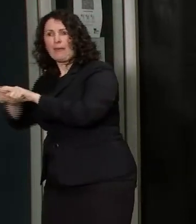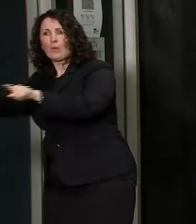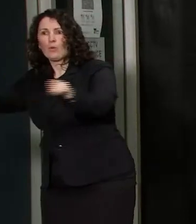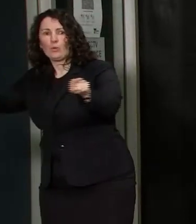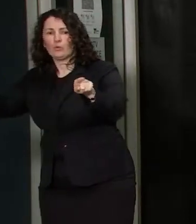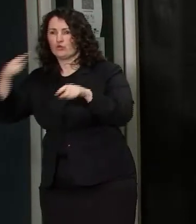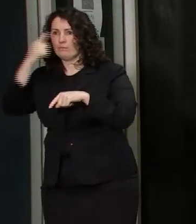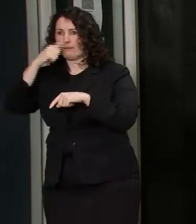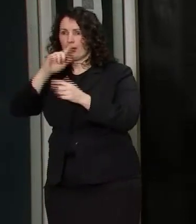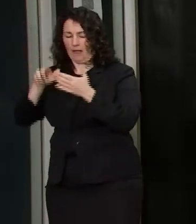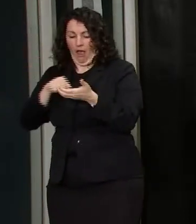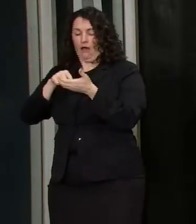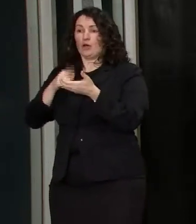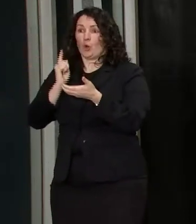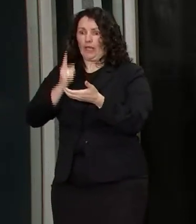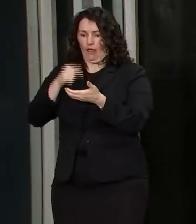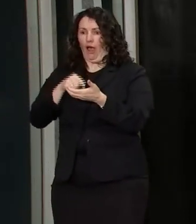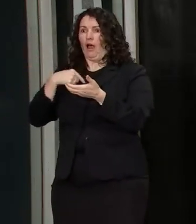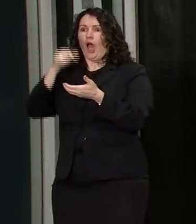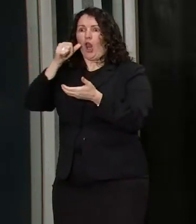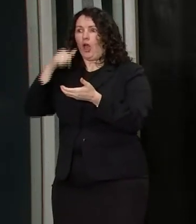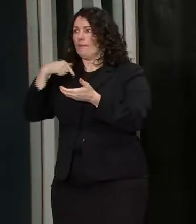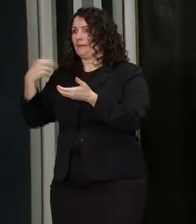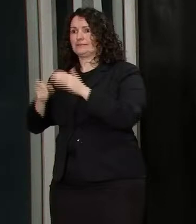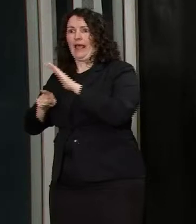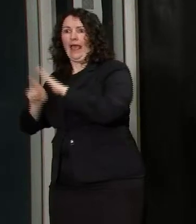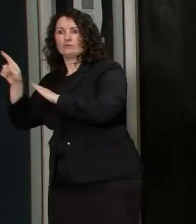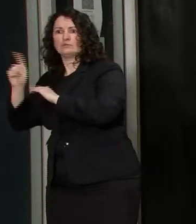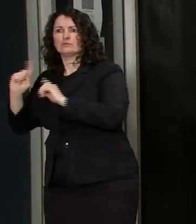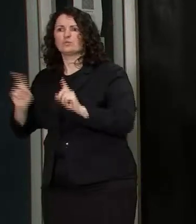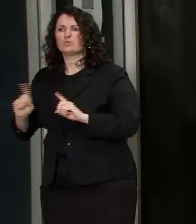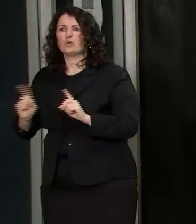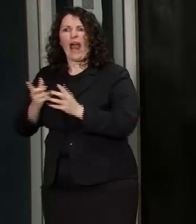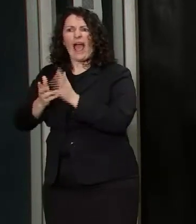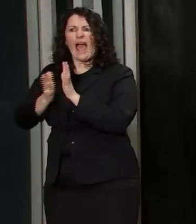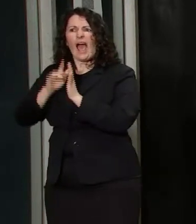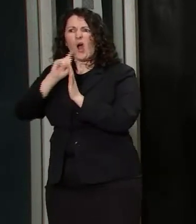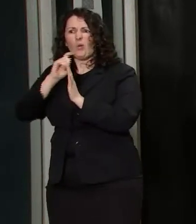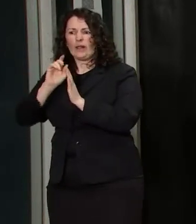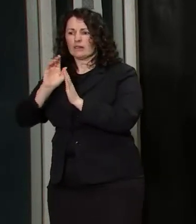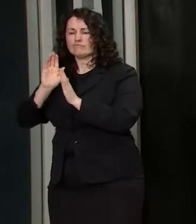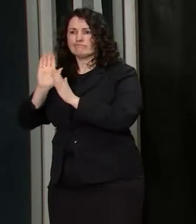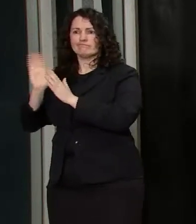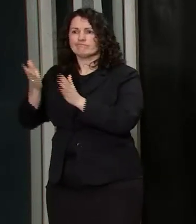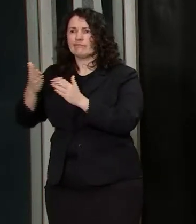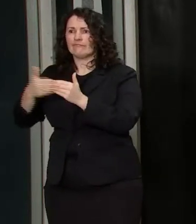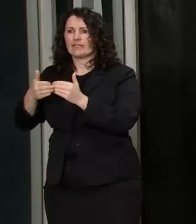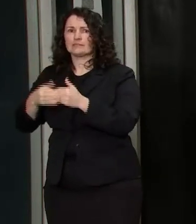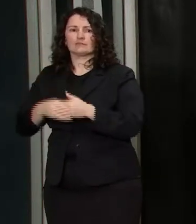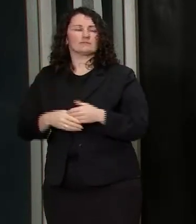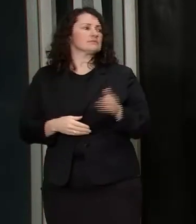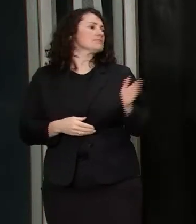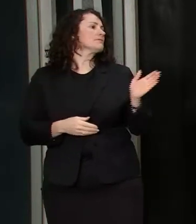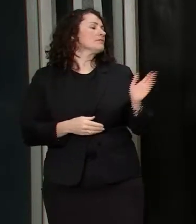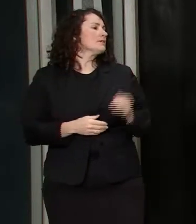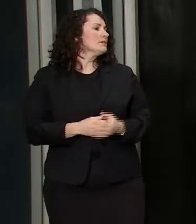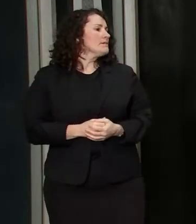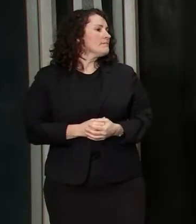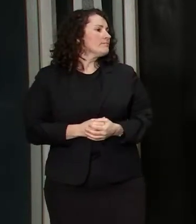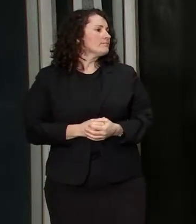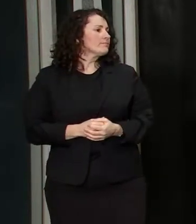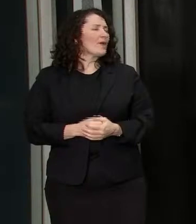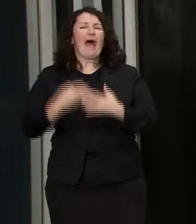we have support coming in from interstate and elsewhere. If it's a disaster in New South Wales or any other part of the